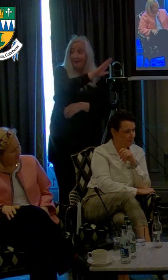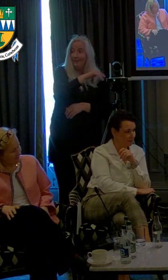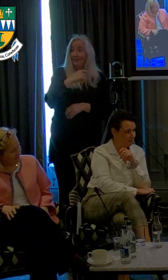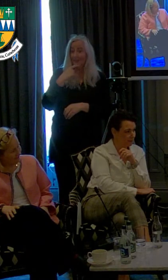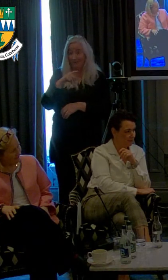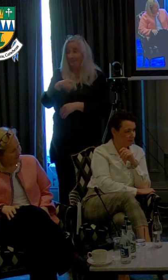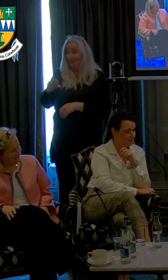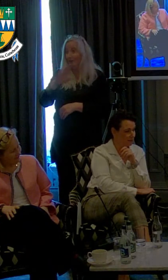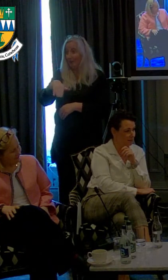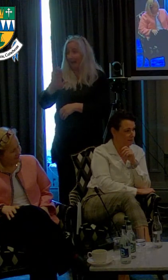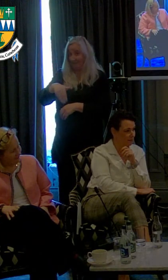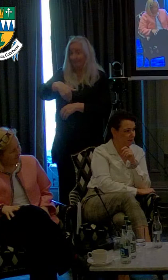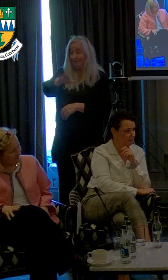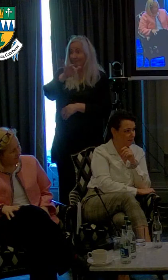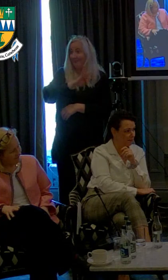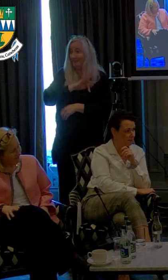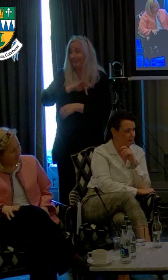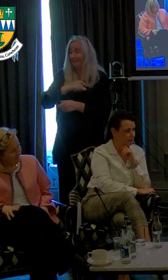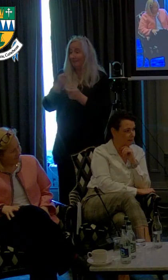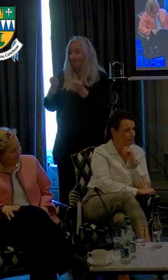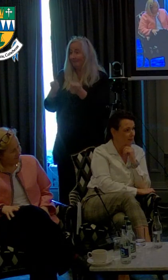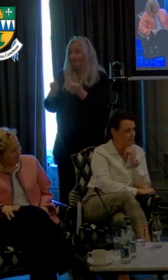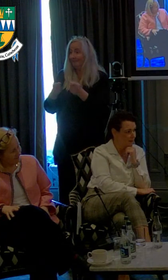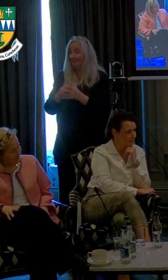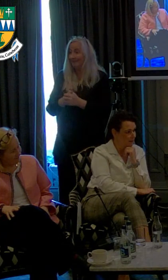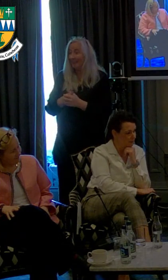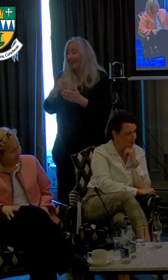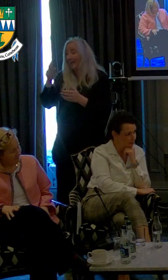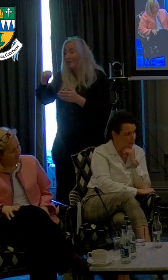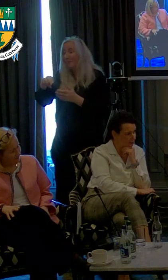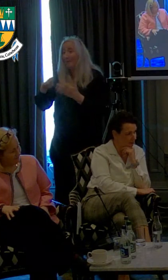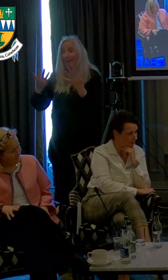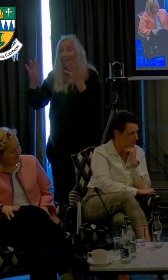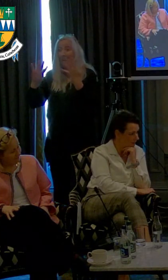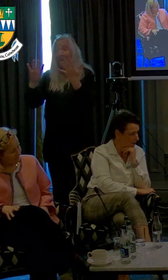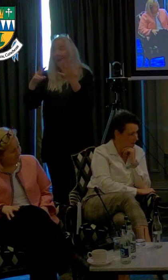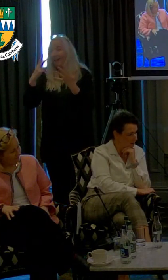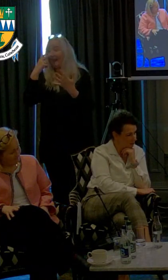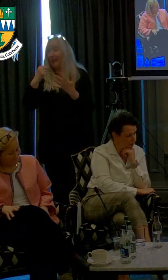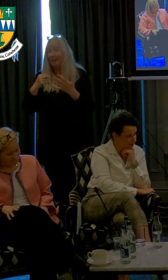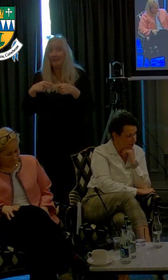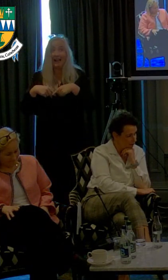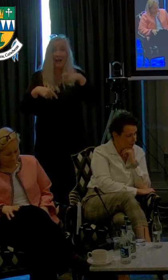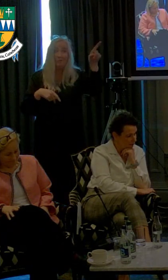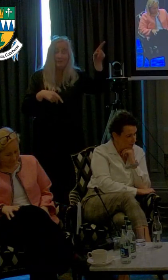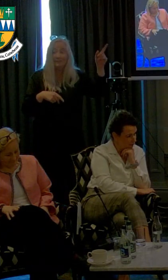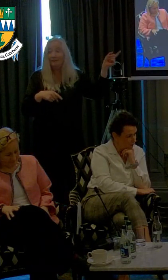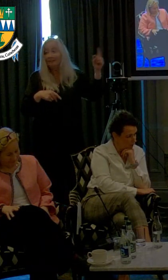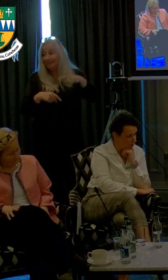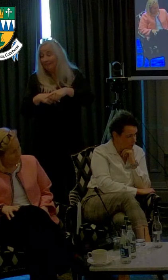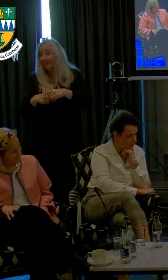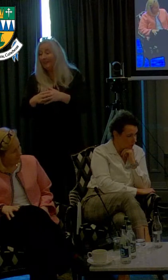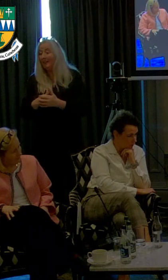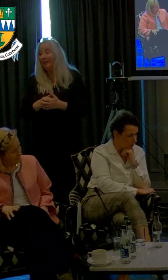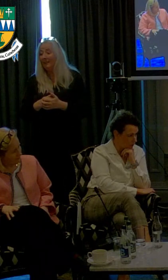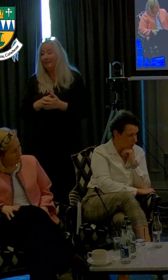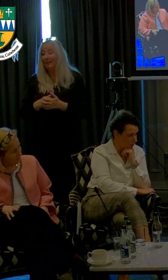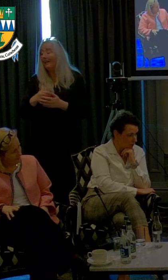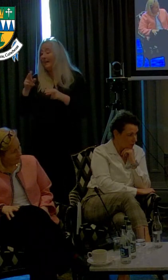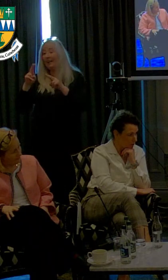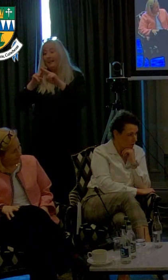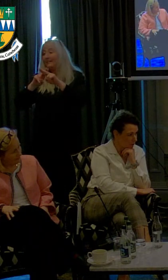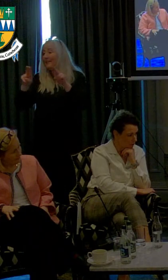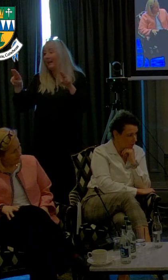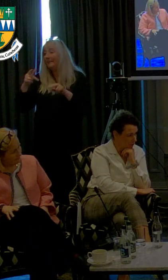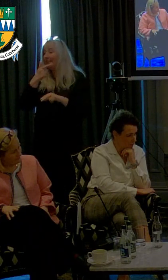office and I couldn't go. You wouldn't get home till 7 or 8 or 9 o'clock at night because letters had to go out and this had to be done. It is not easy